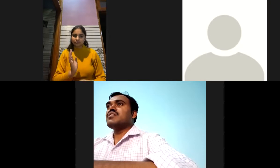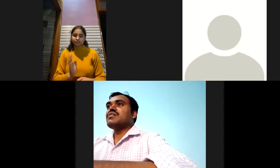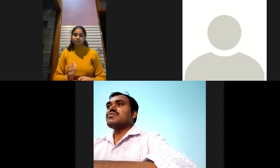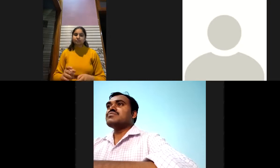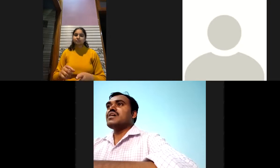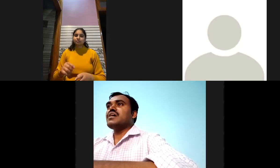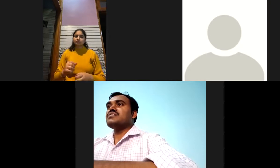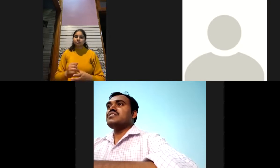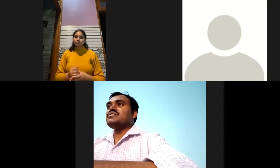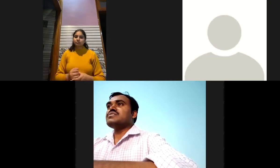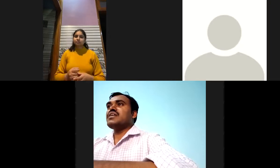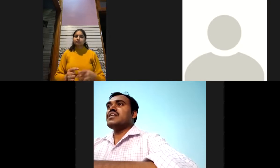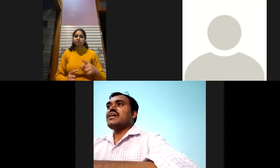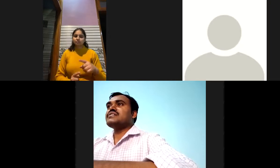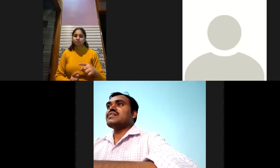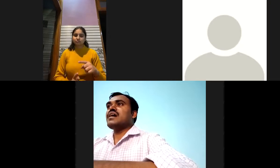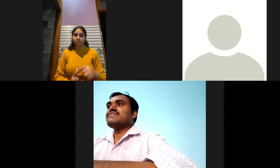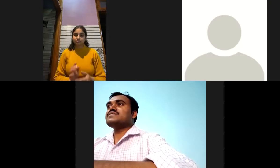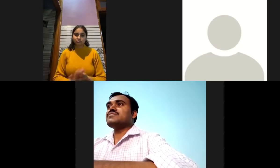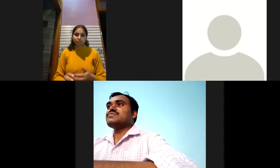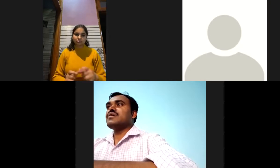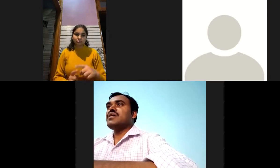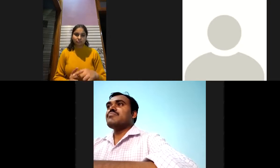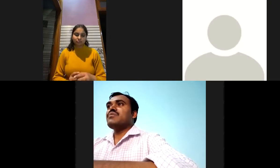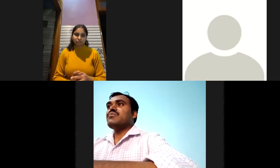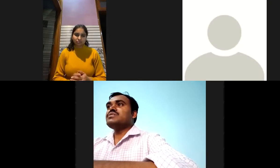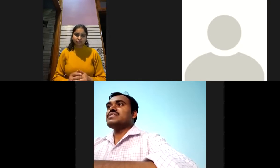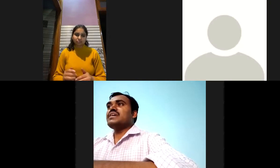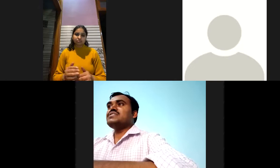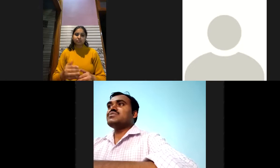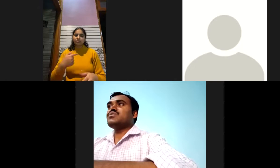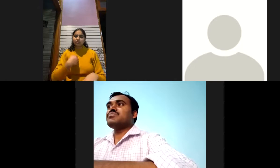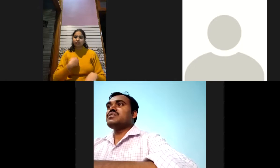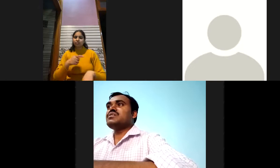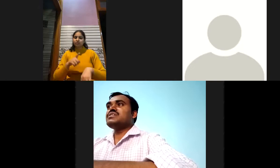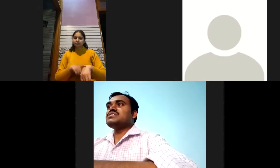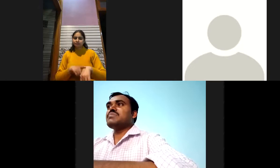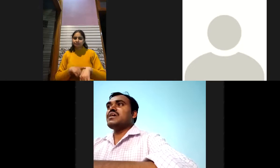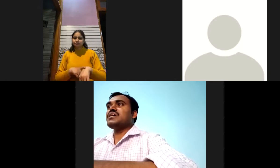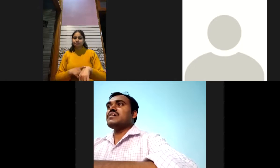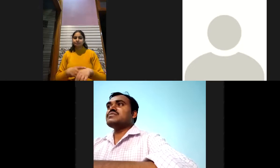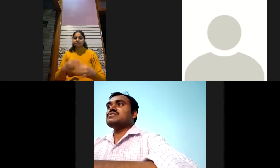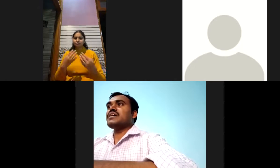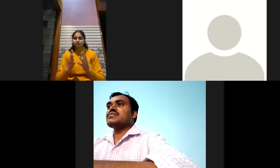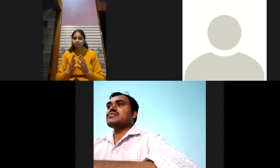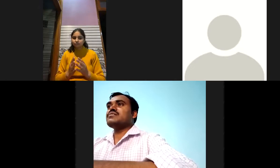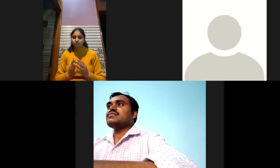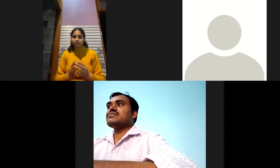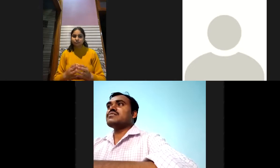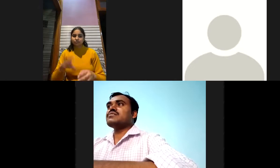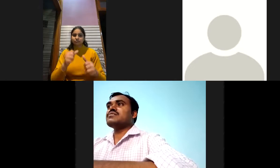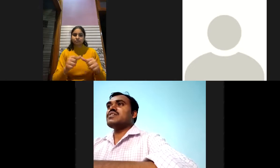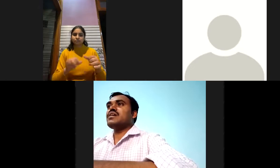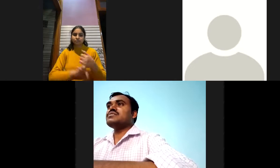crumple to their knees and let drafts rule. My voice sliced open display cases like